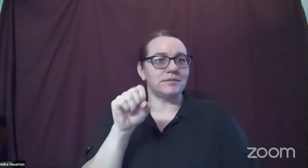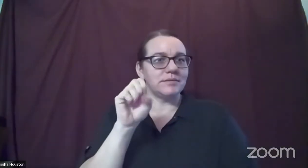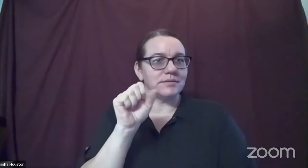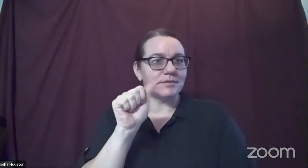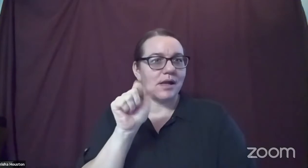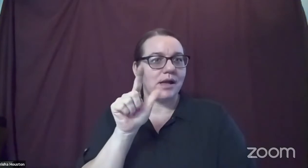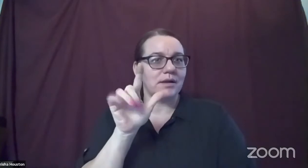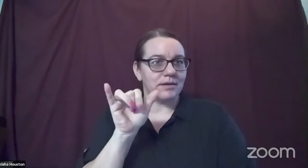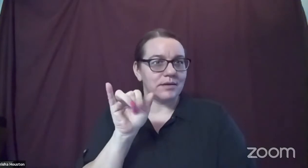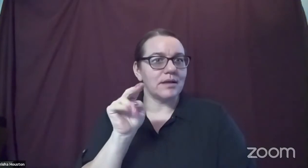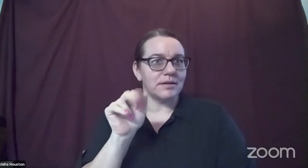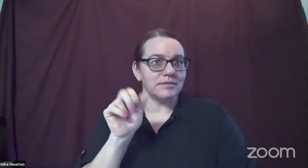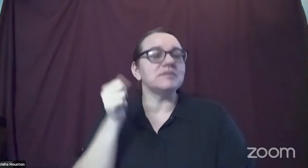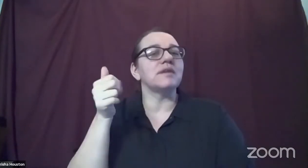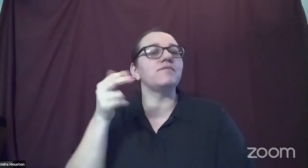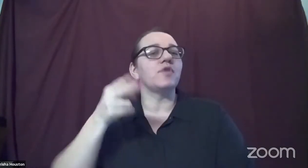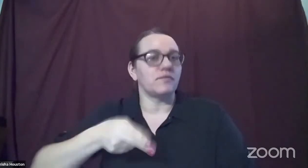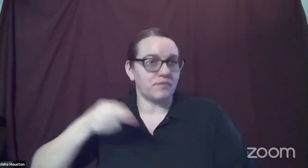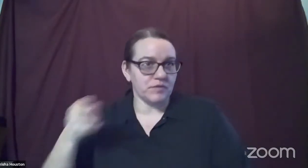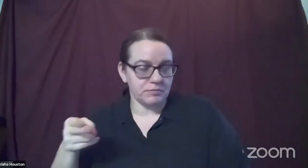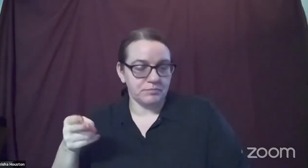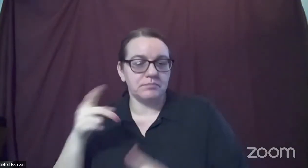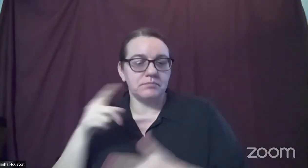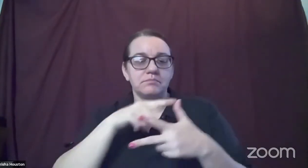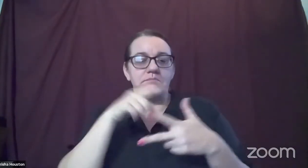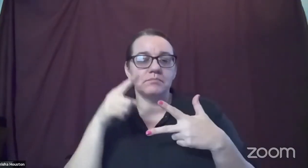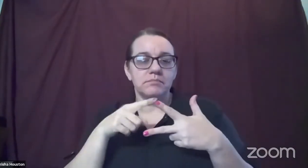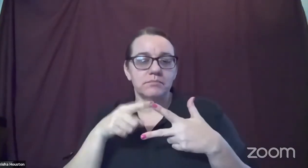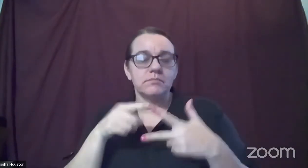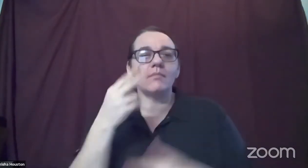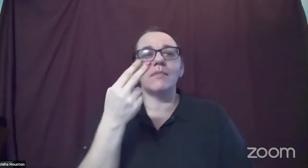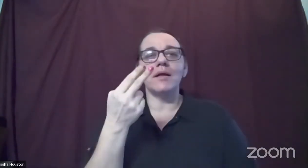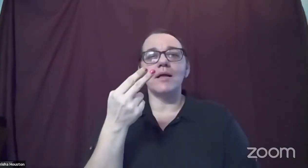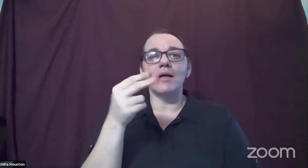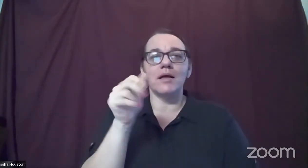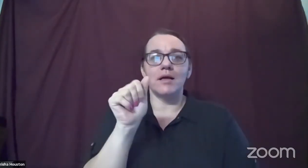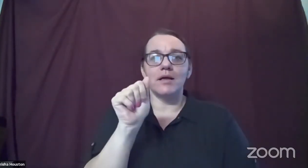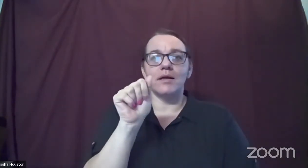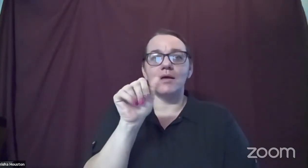Solarte is from Salinas and is hard of hearing. We